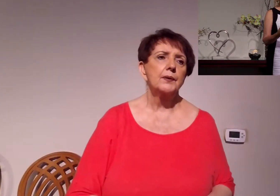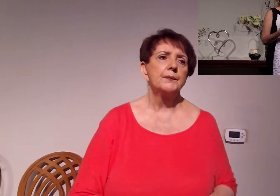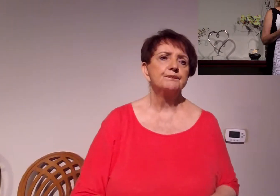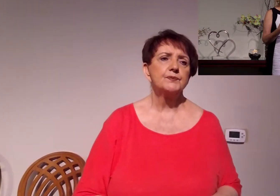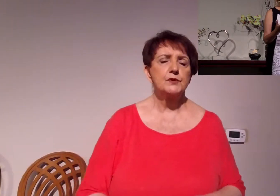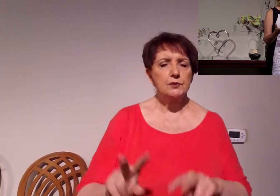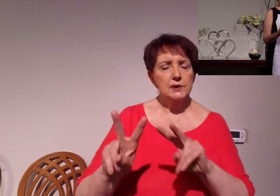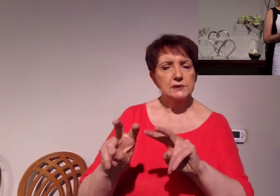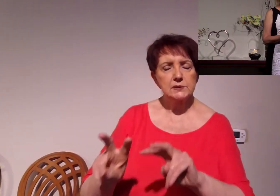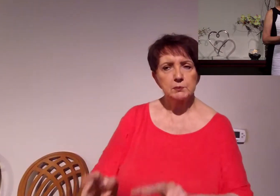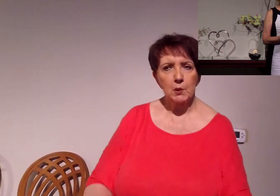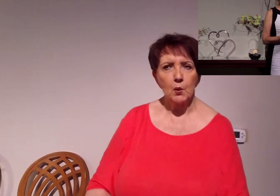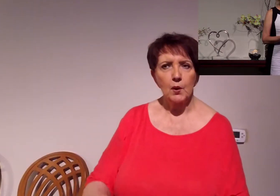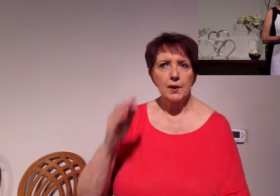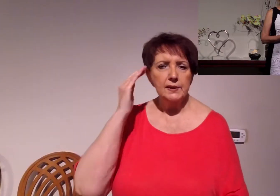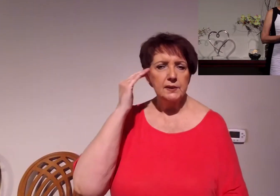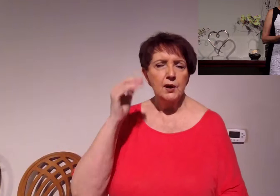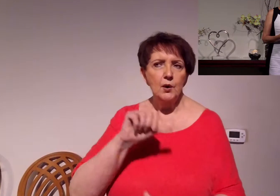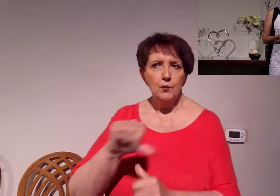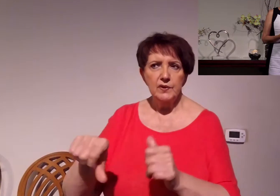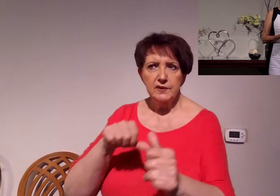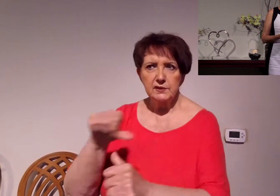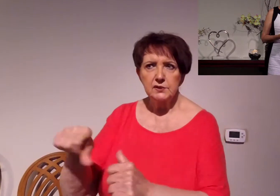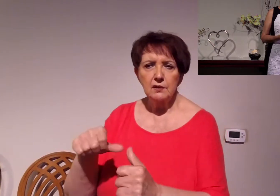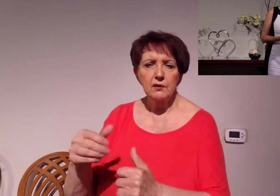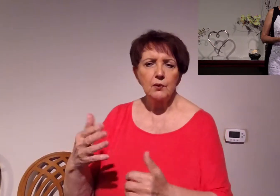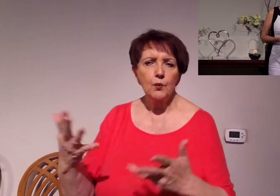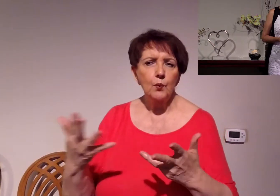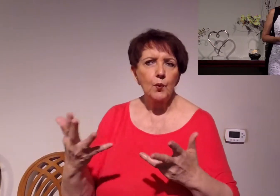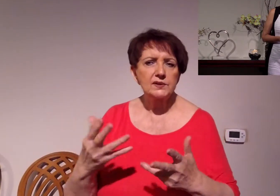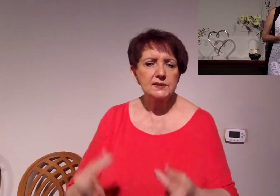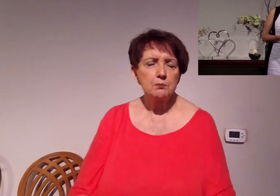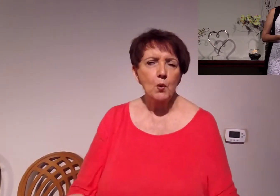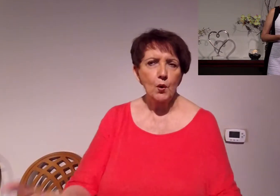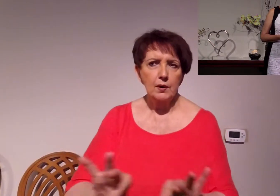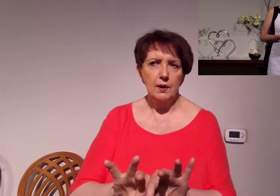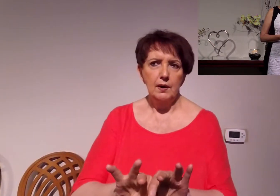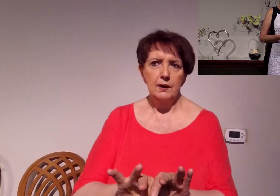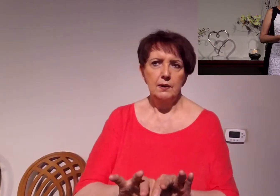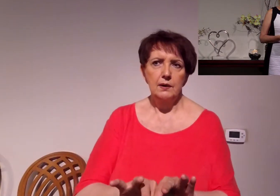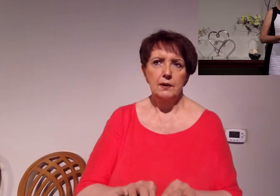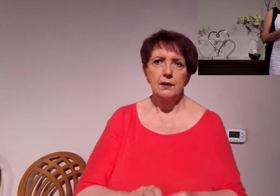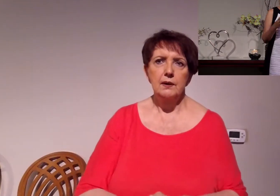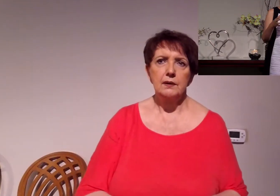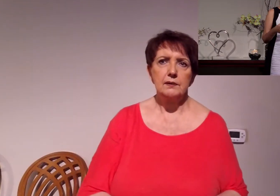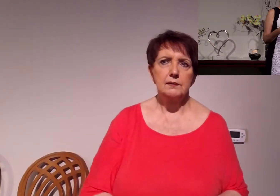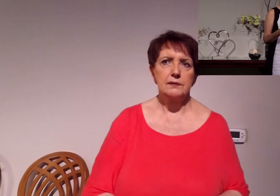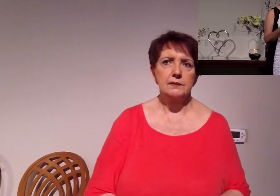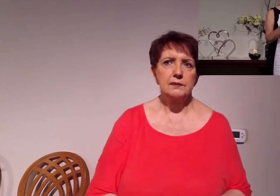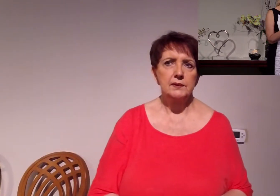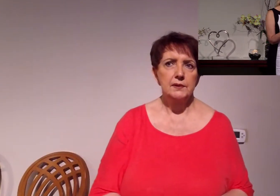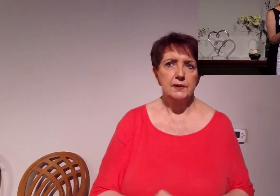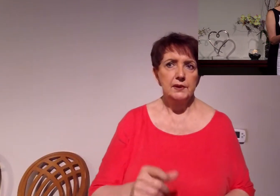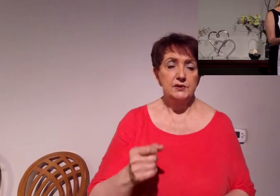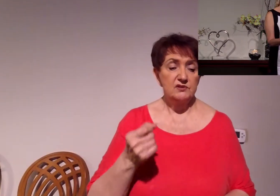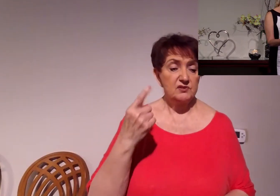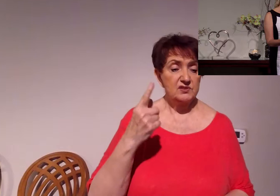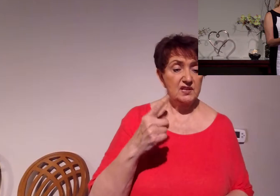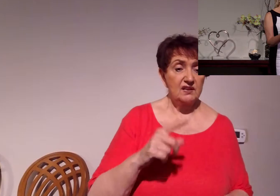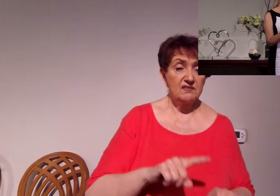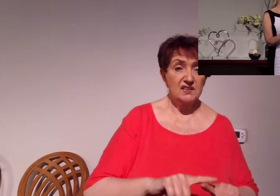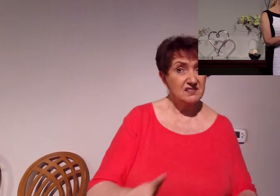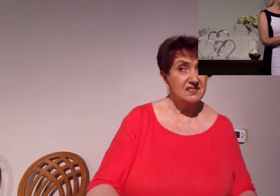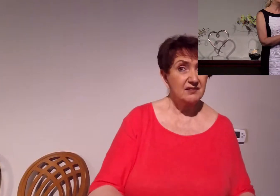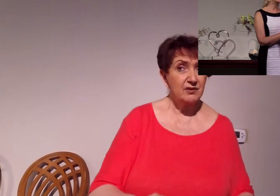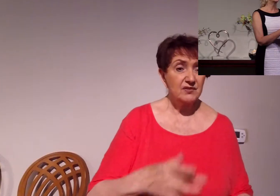know with each other what's actually important. And do you see, this is different than likes and